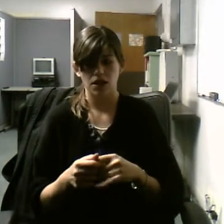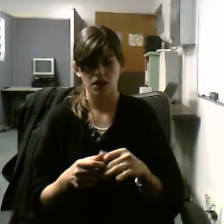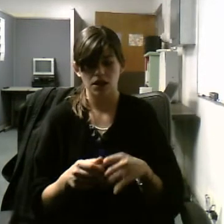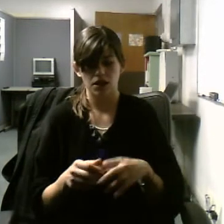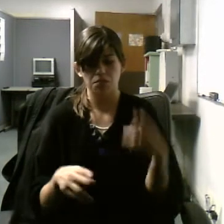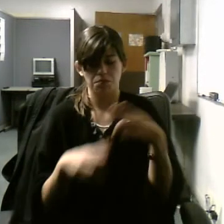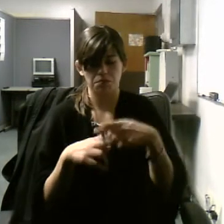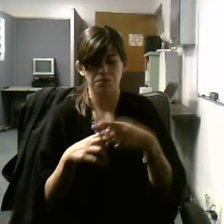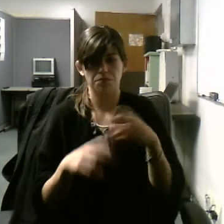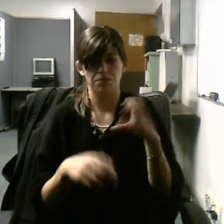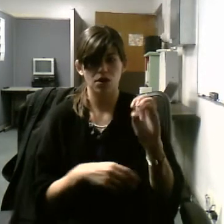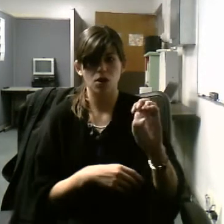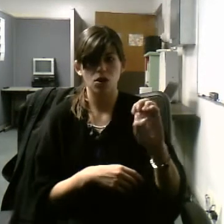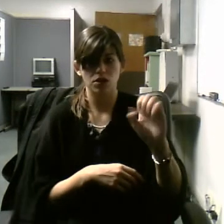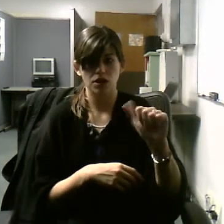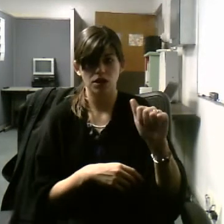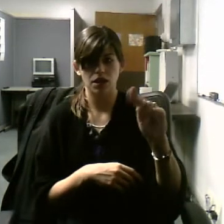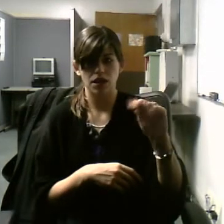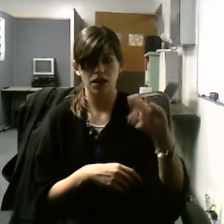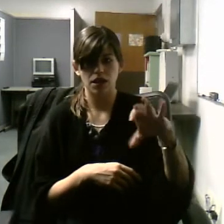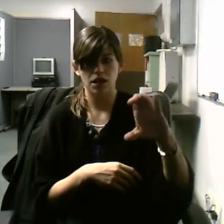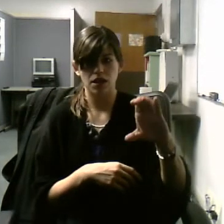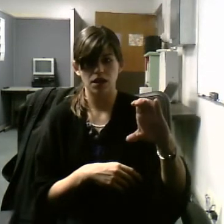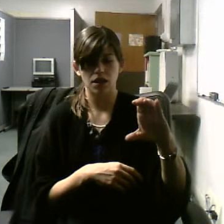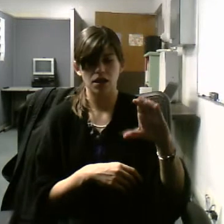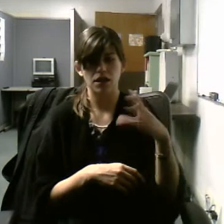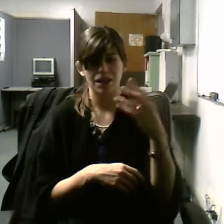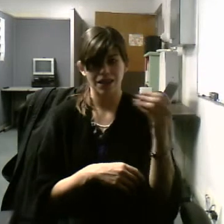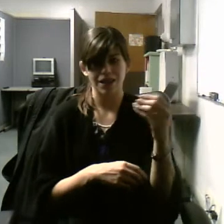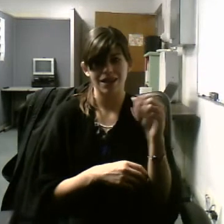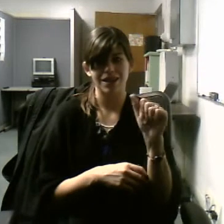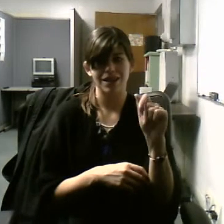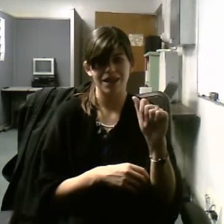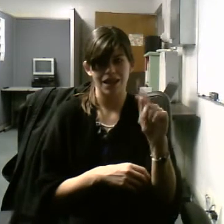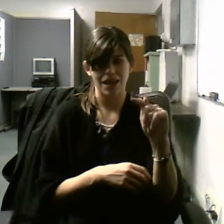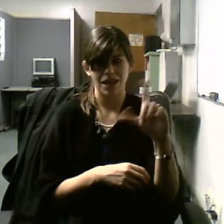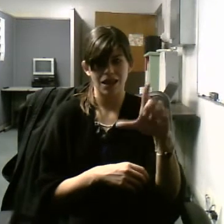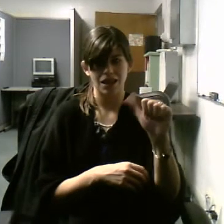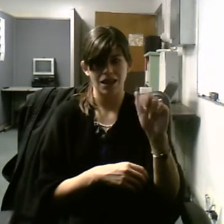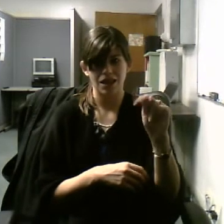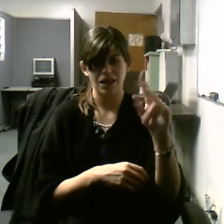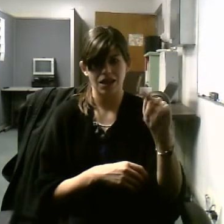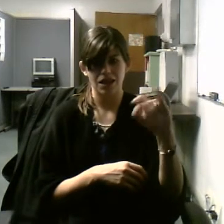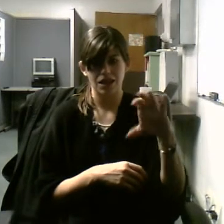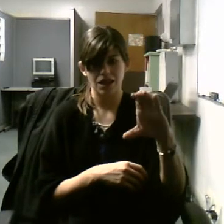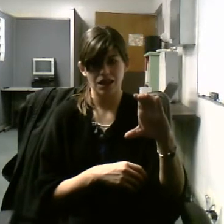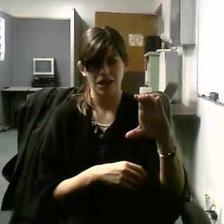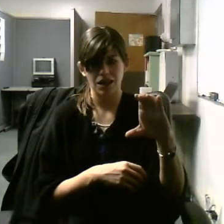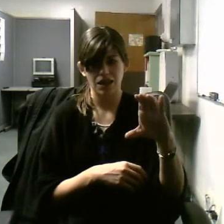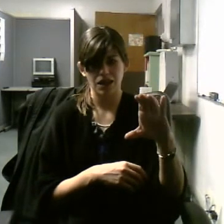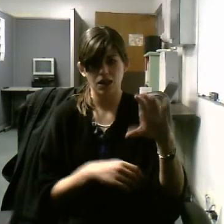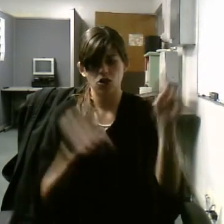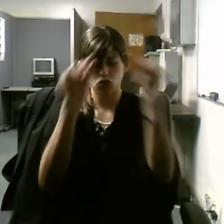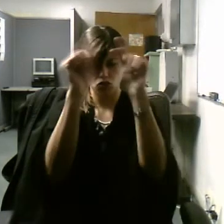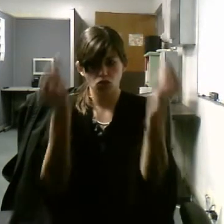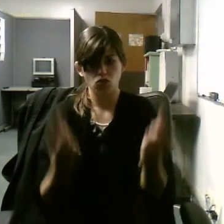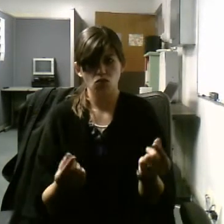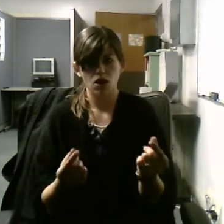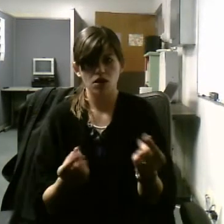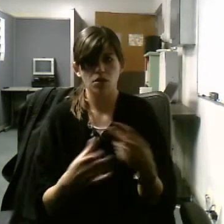you can see, the continental crust is thicker, less dense, and made of granite-like rocks. The oceanic crust,